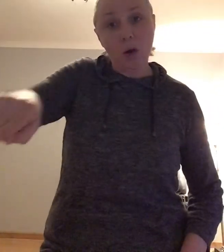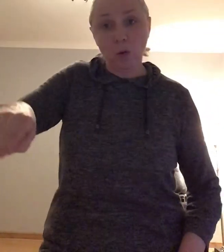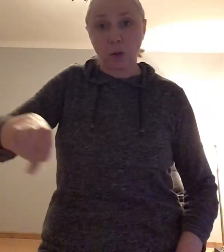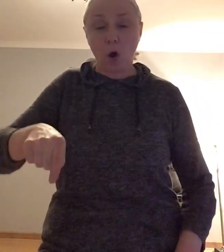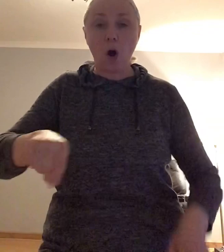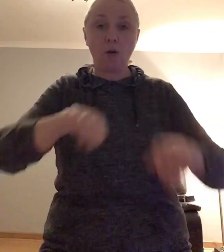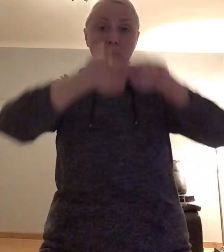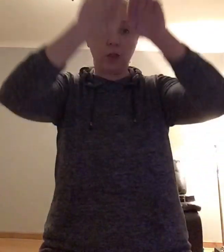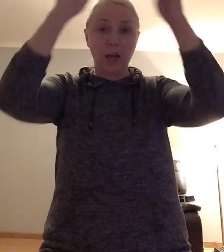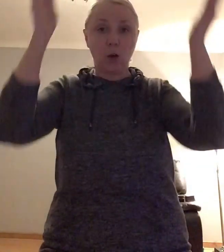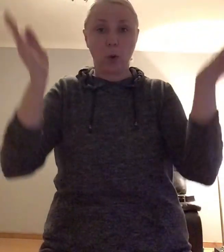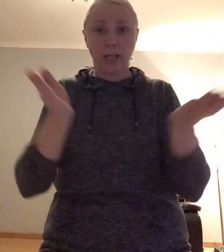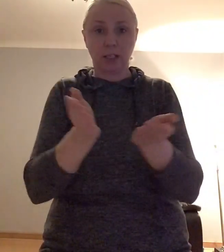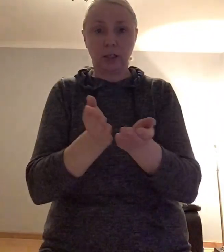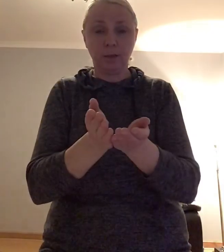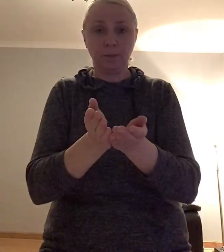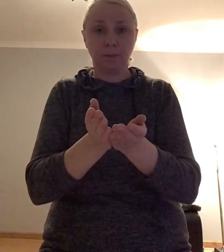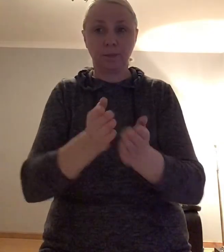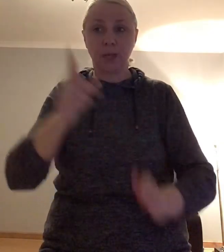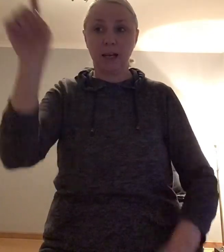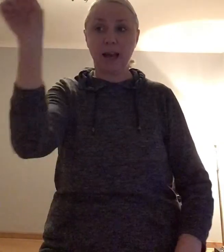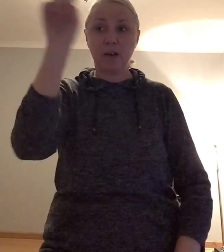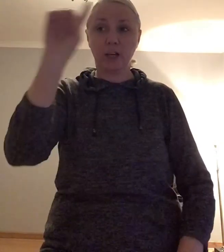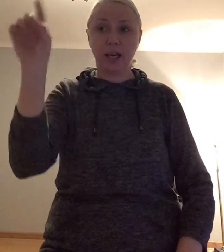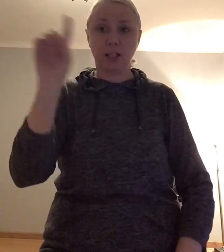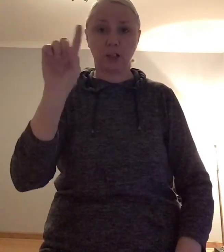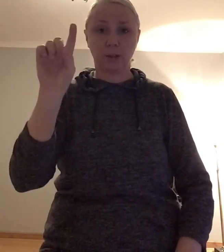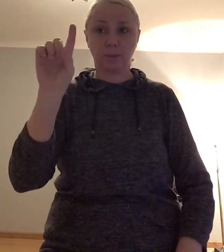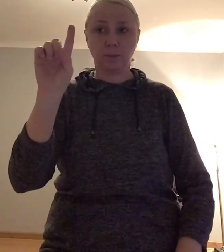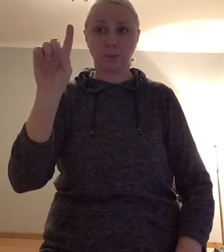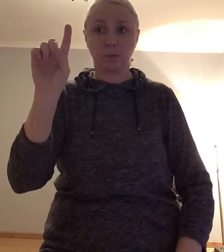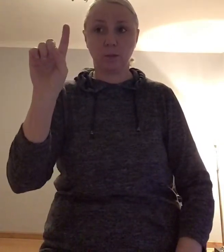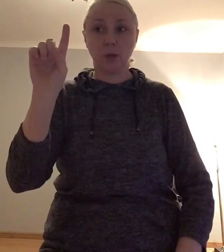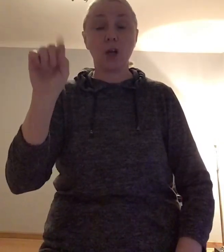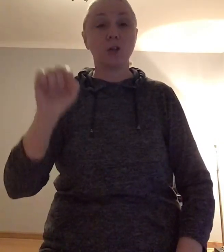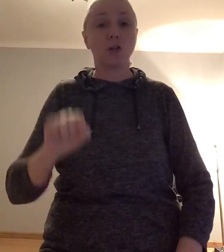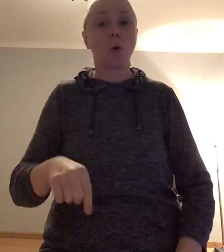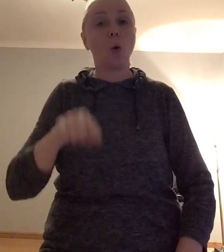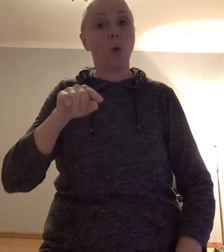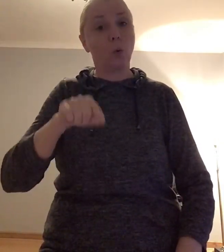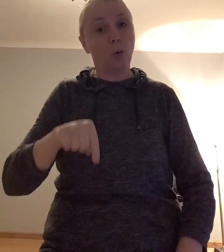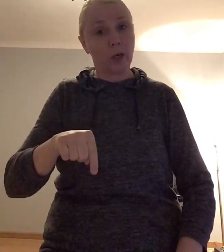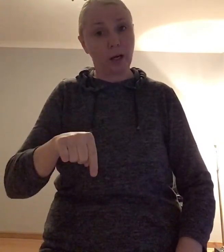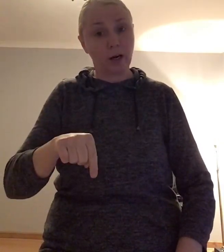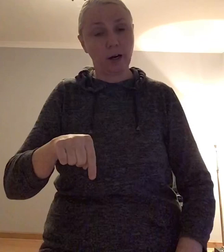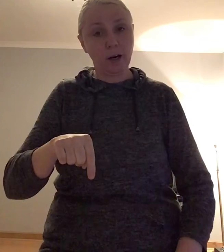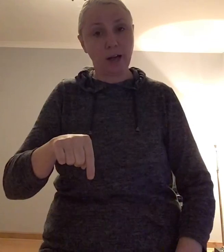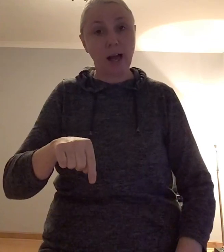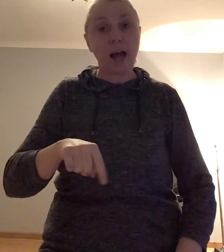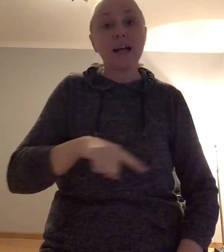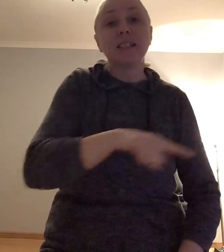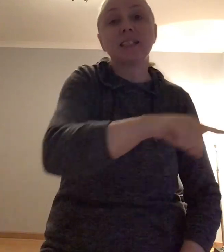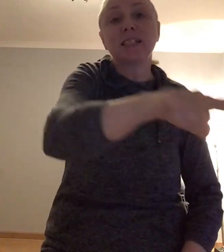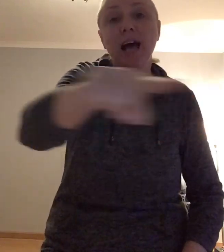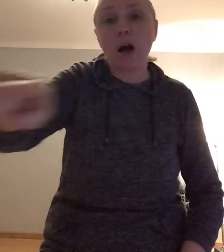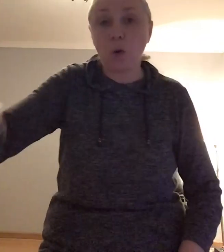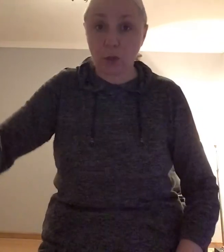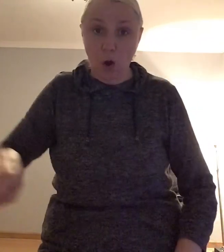south of the equator, navigator. So we're south